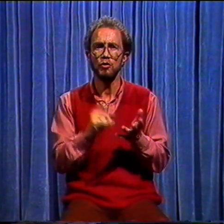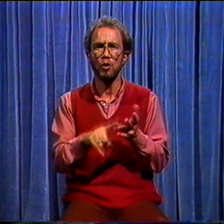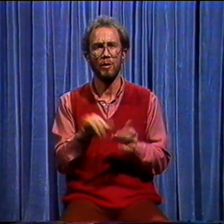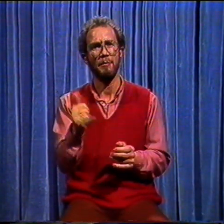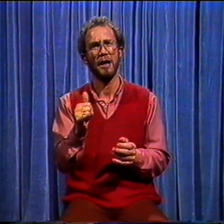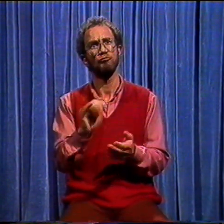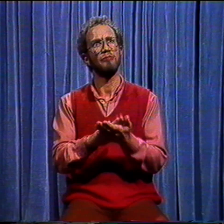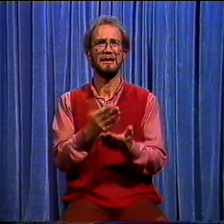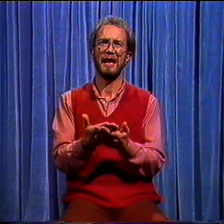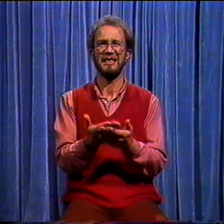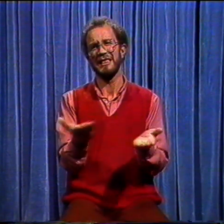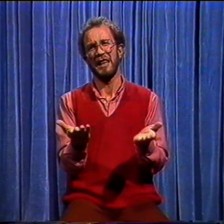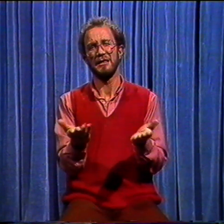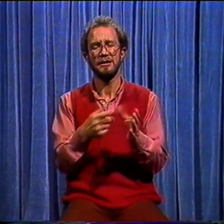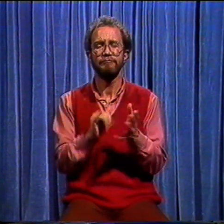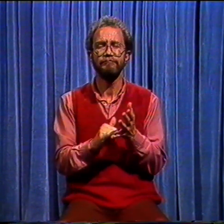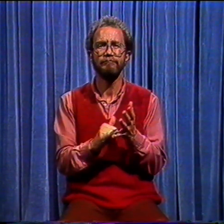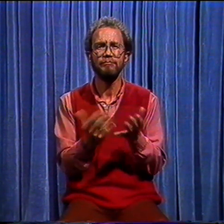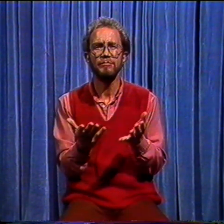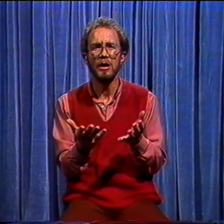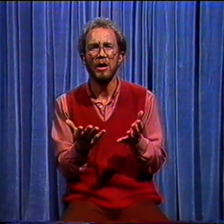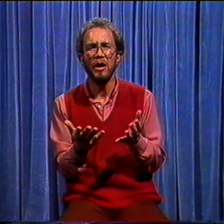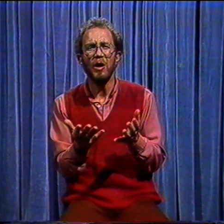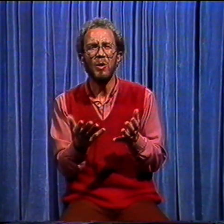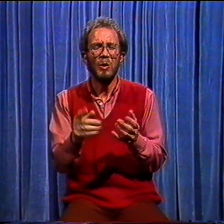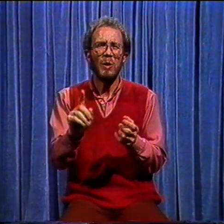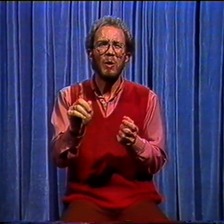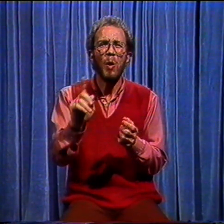translate. And we might translate it as,